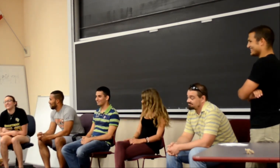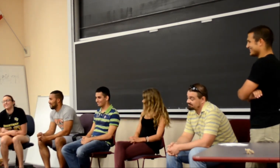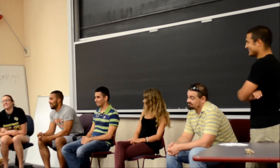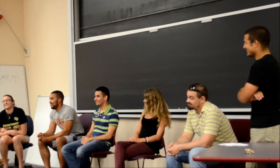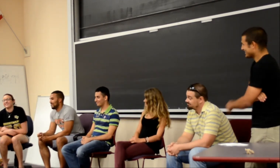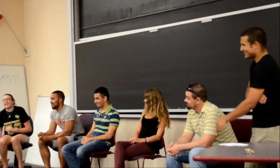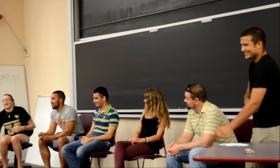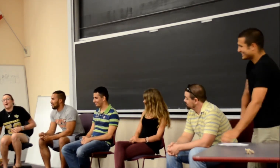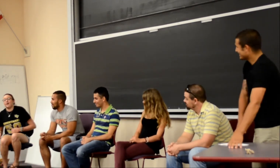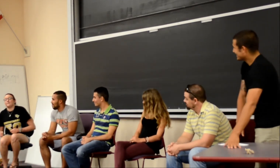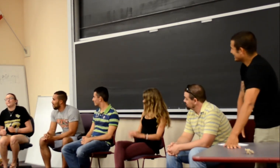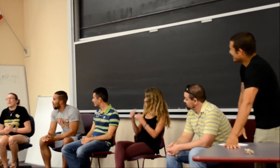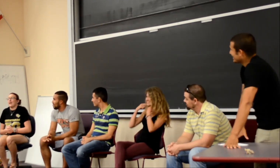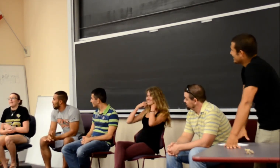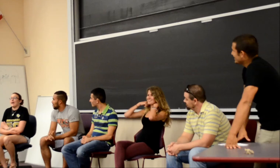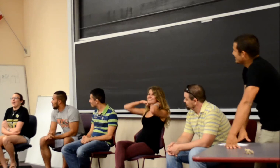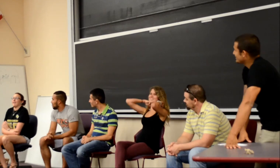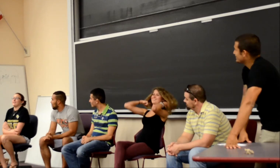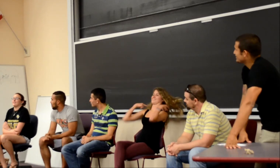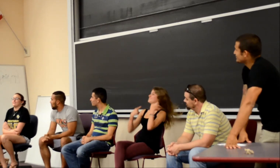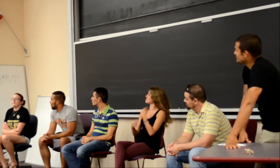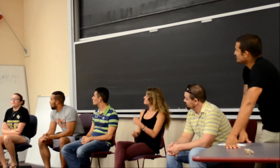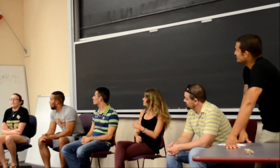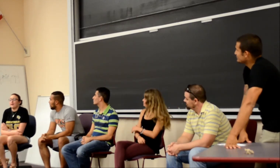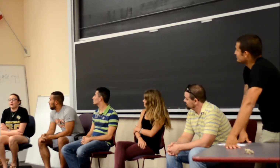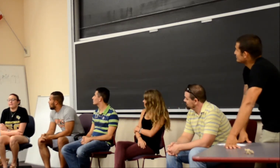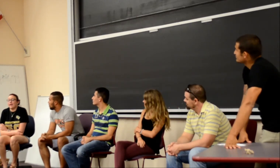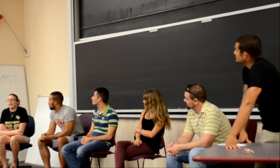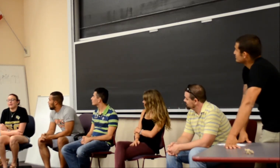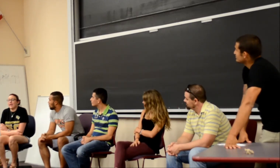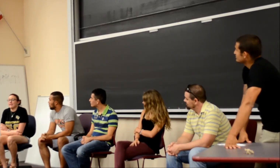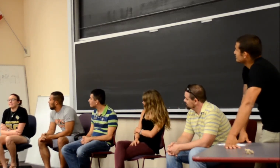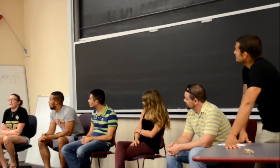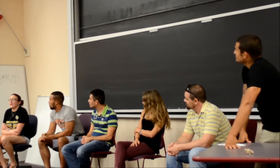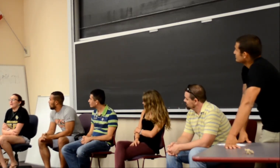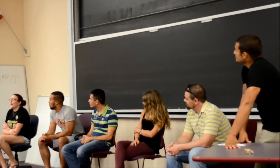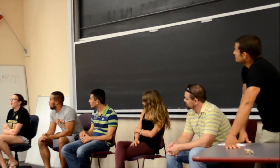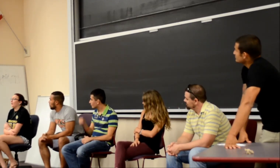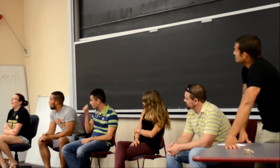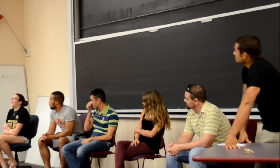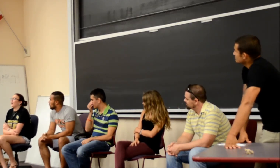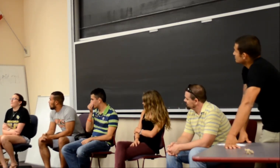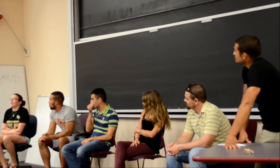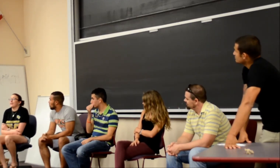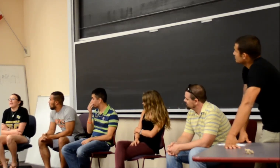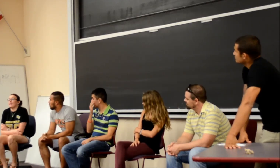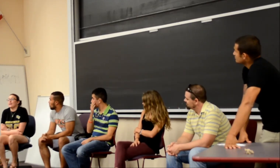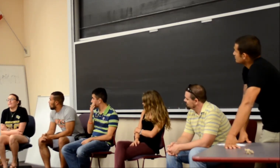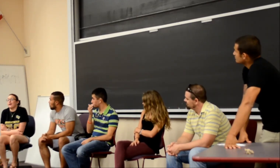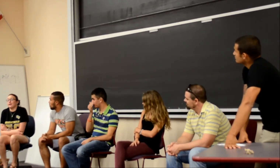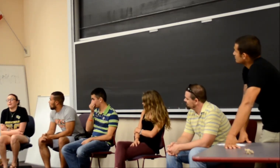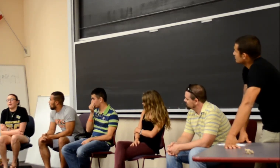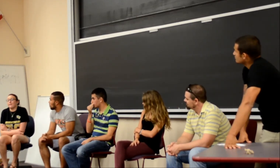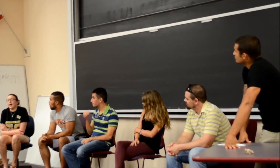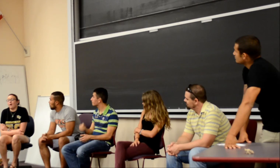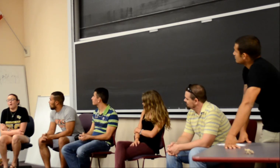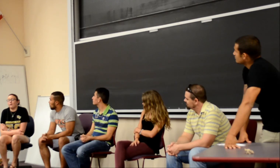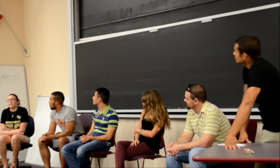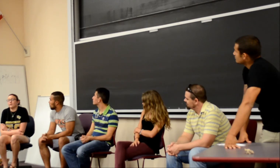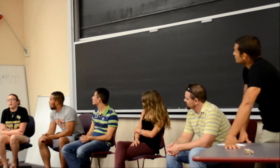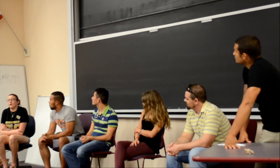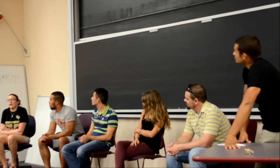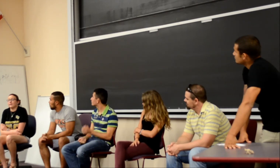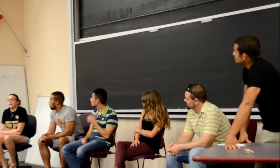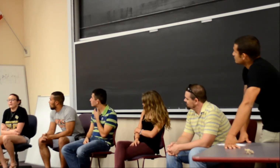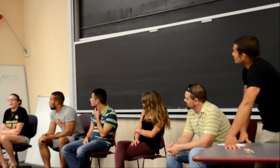Me too. Yeah, I depend on my hearing aid a lot for everything. But when I'm at